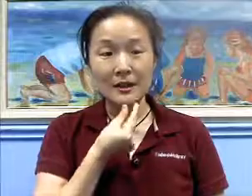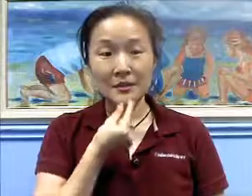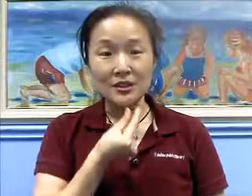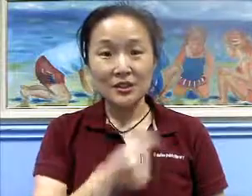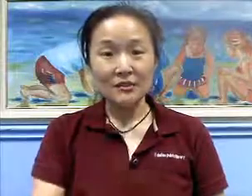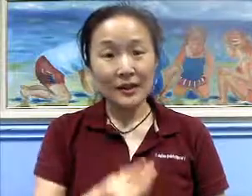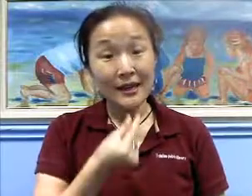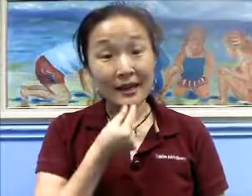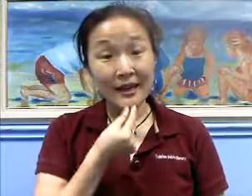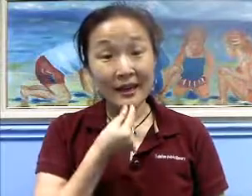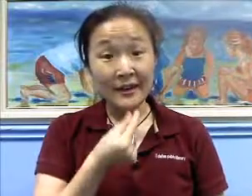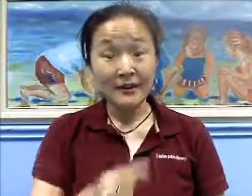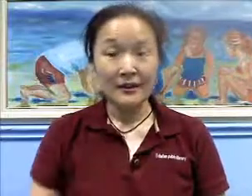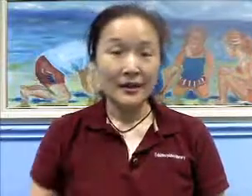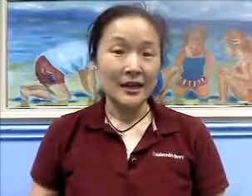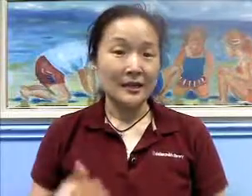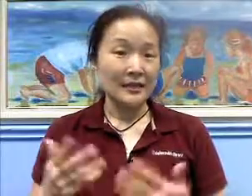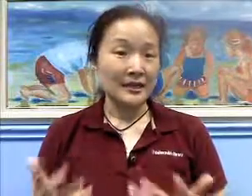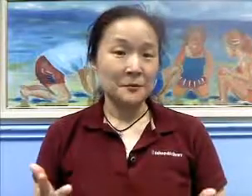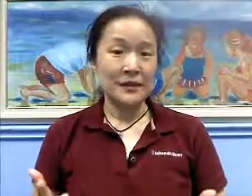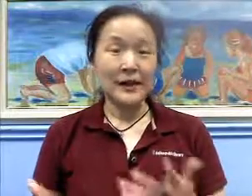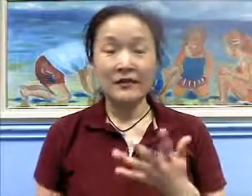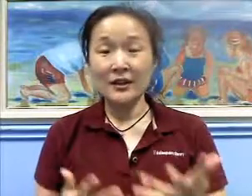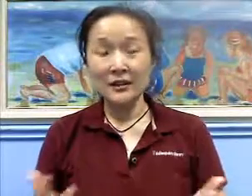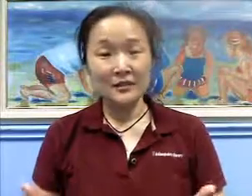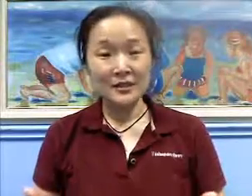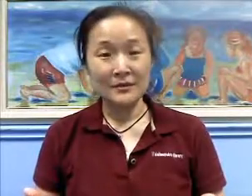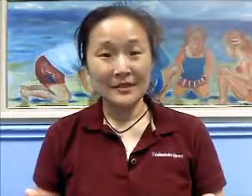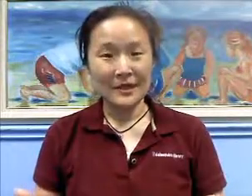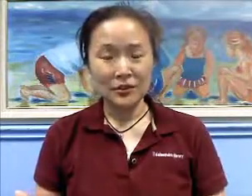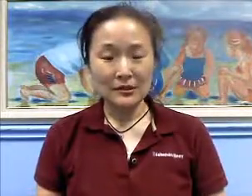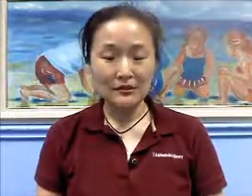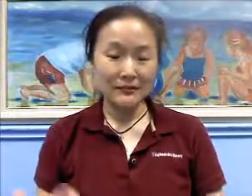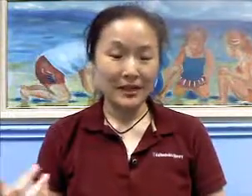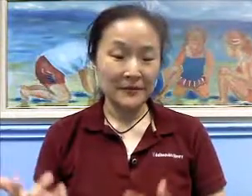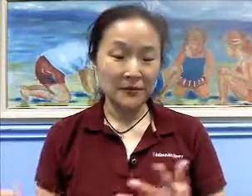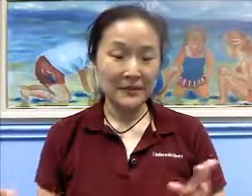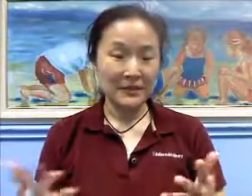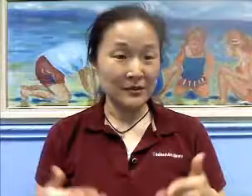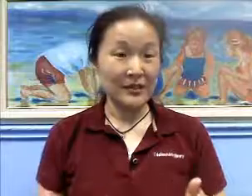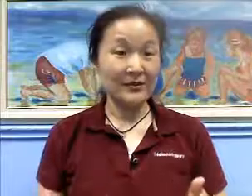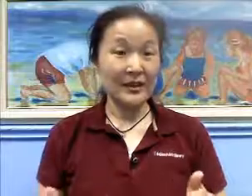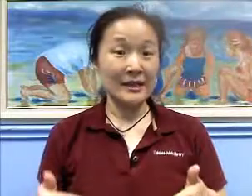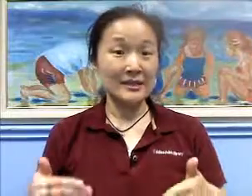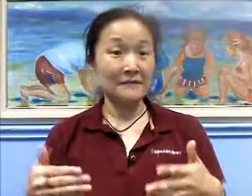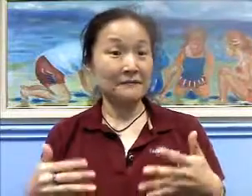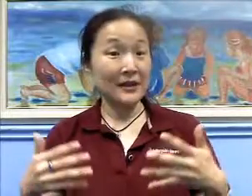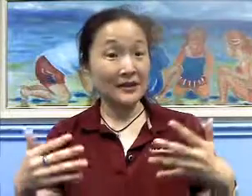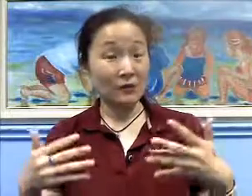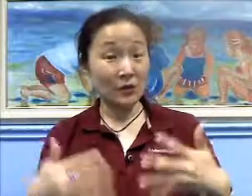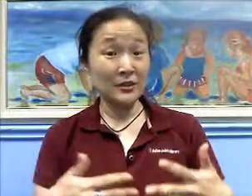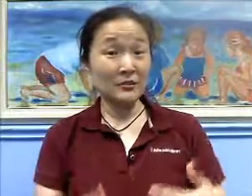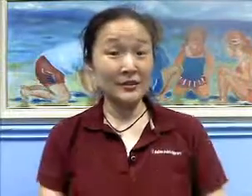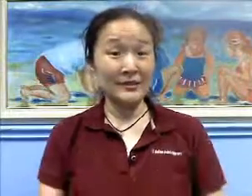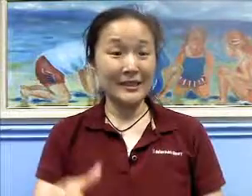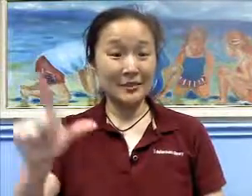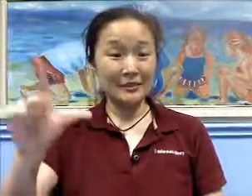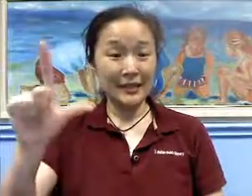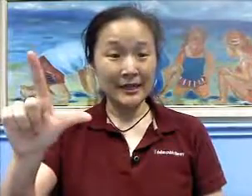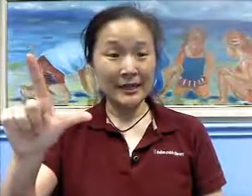the chin, gay. And that's for anyone who is homosexual. If you want to be specific as a woman who is homosexual, take an L